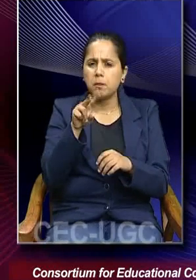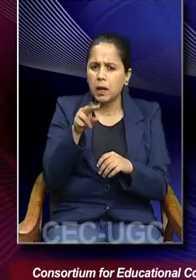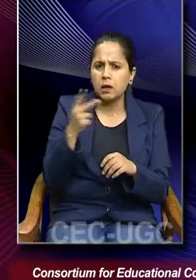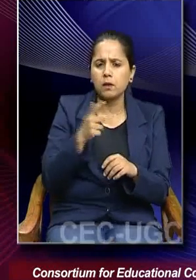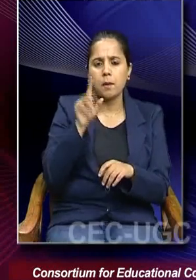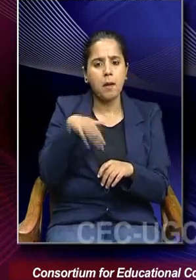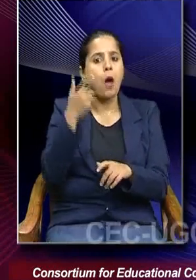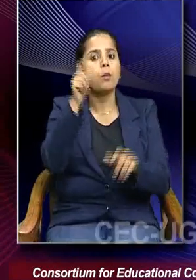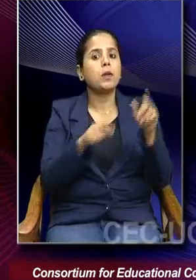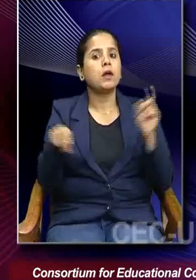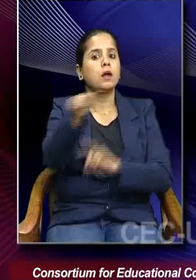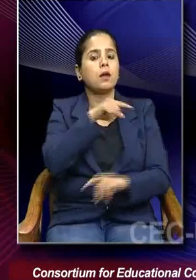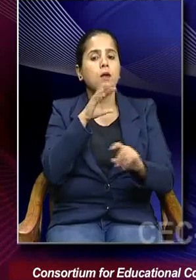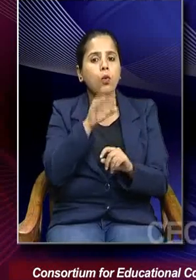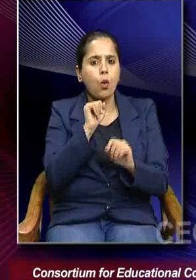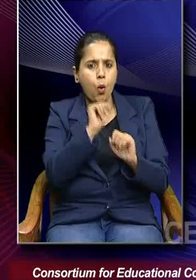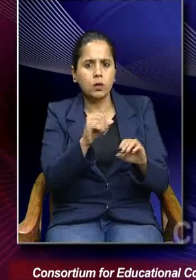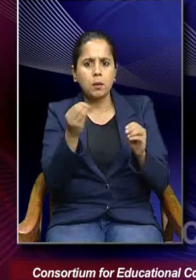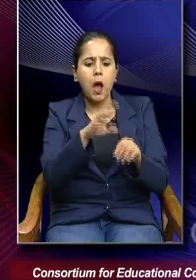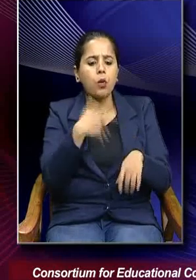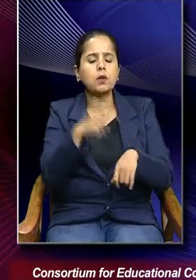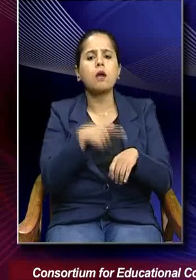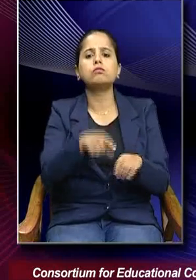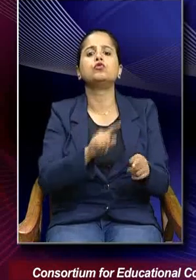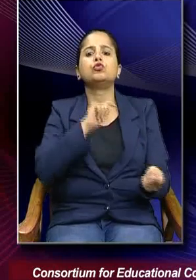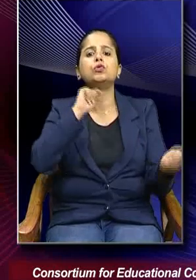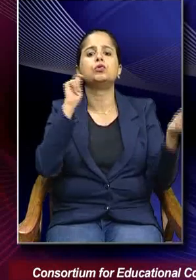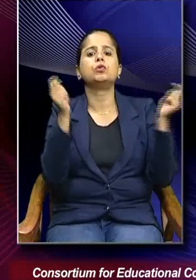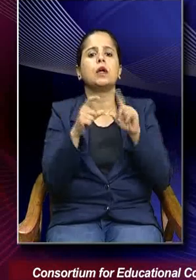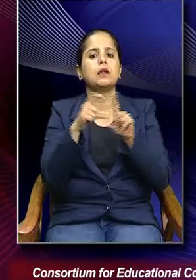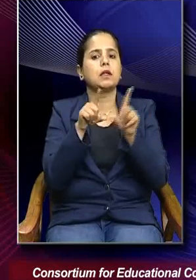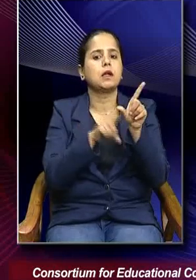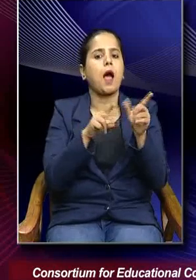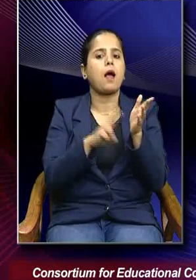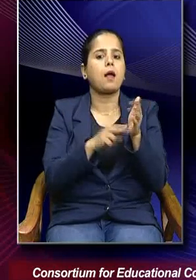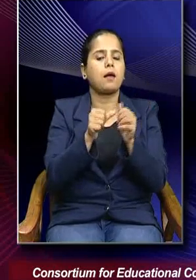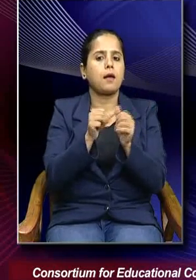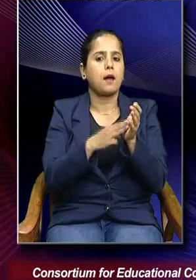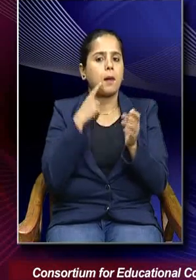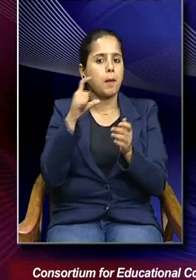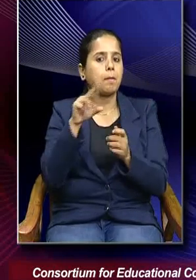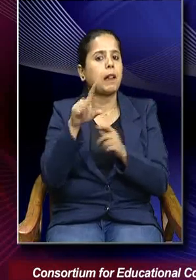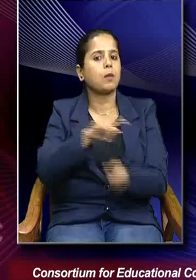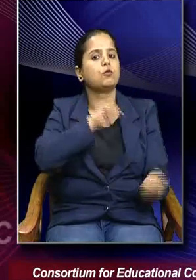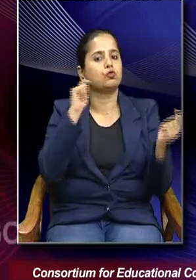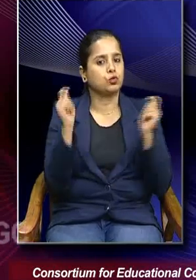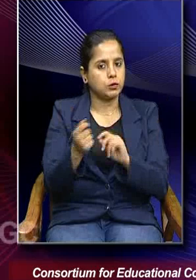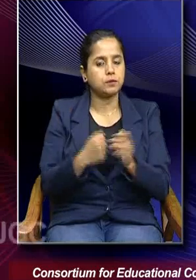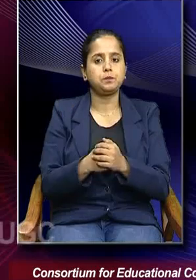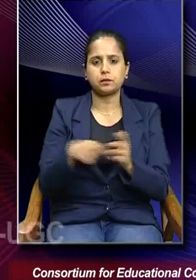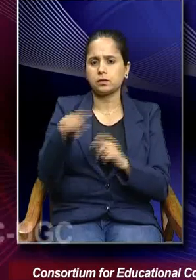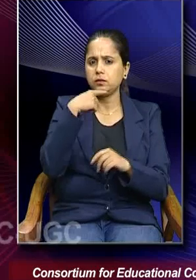how population of a species changes over time. So, dynamics means change. So, we need to look into any